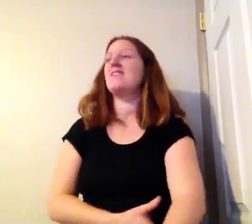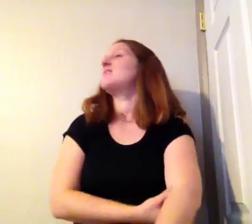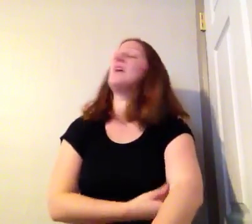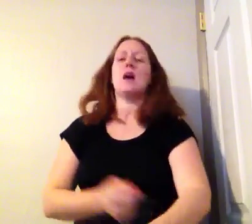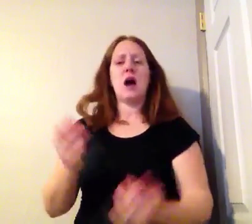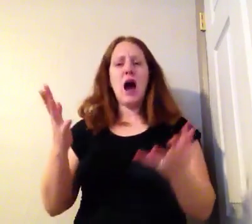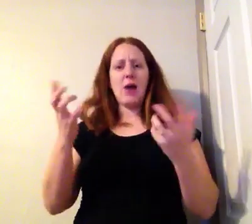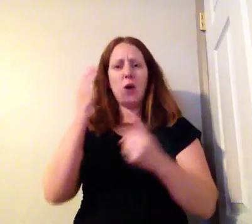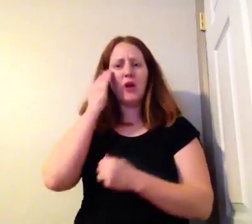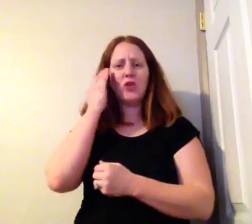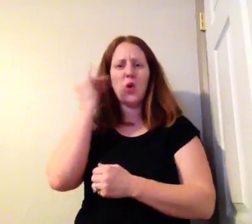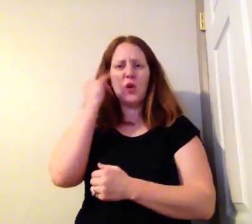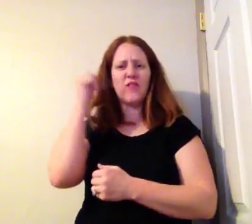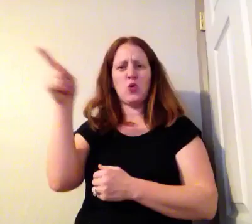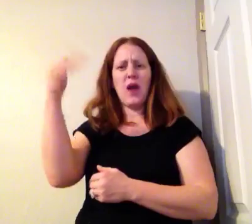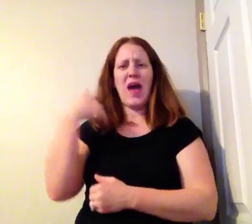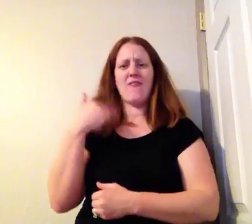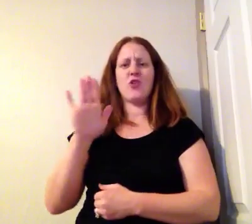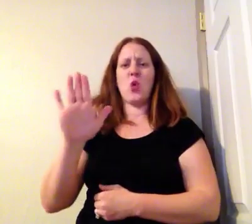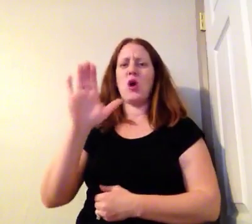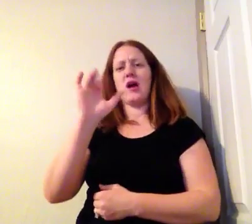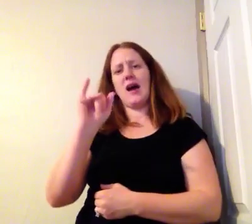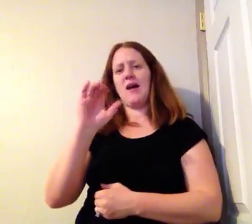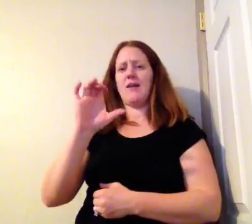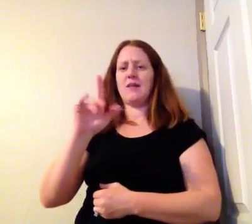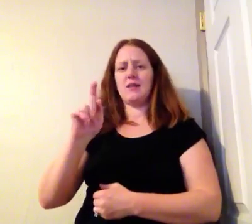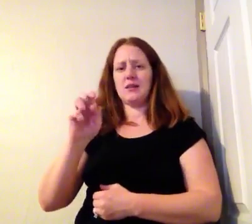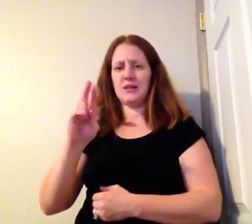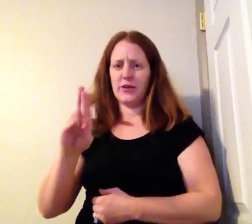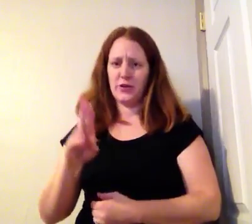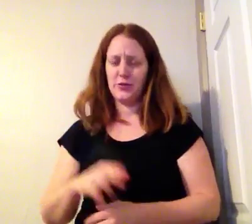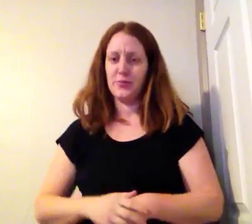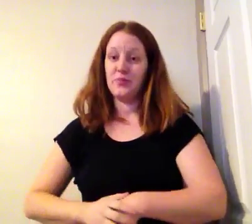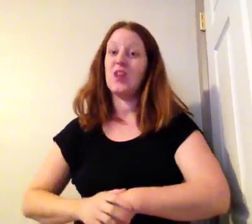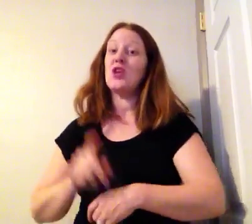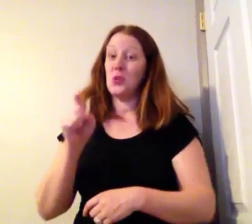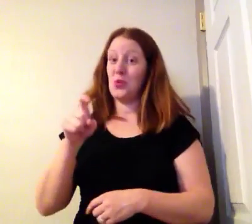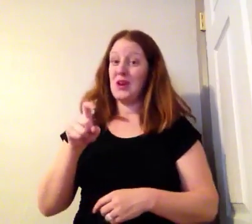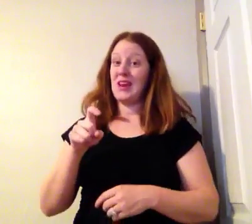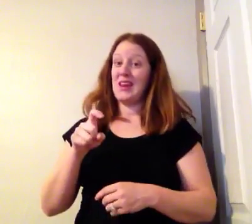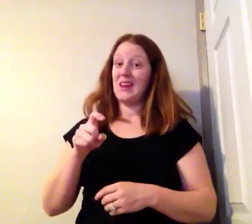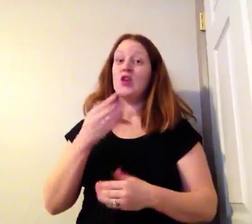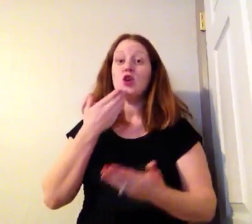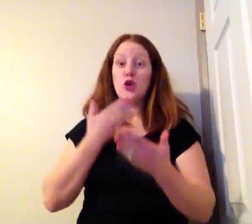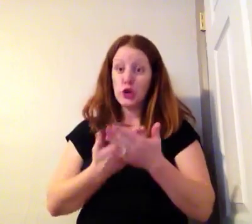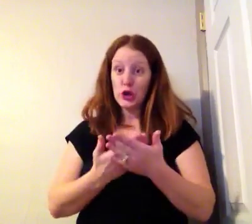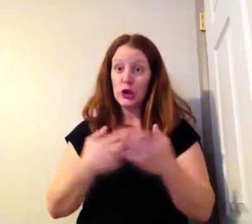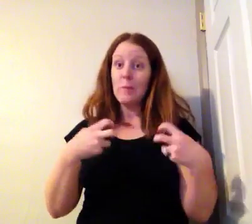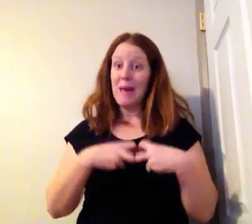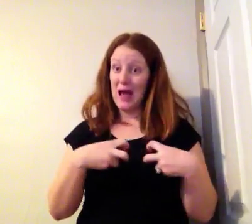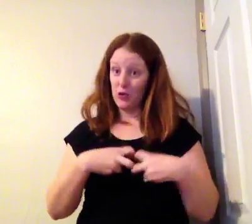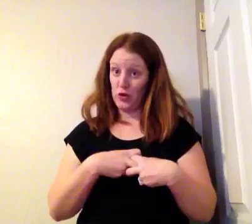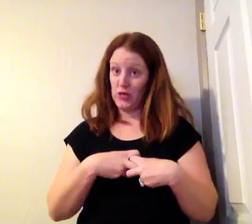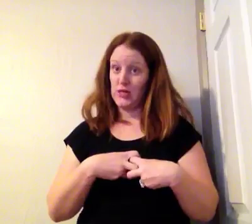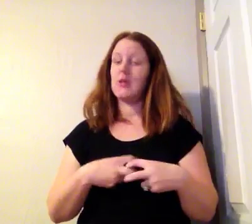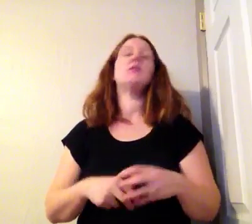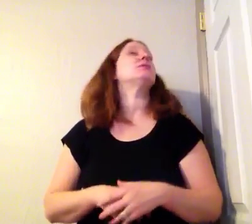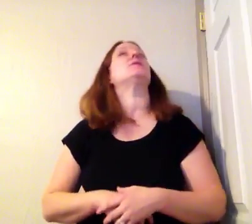is all practice. Make sure that you have fresh batteries in your iClicker. You can't come afterwards and say, oh, Professor, my batteries ran